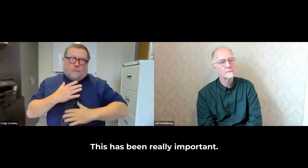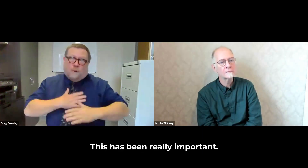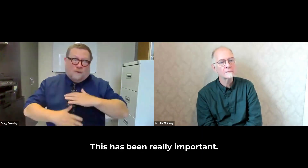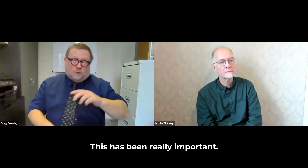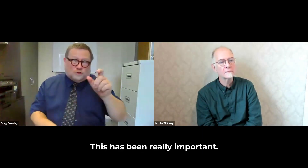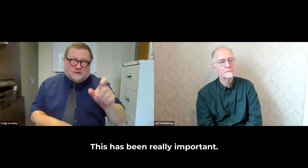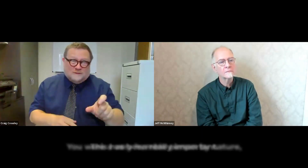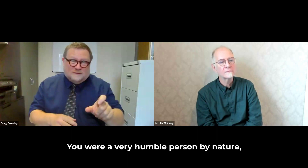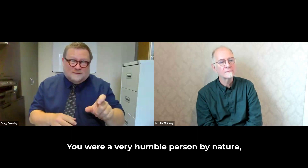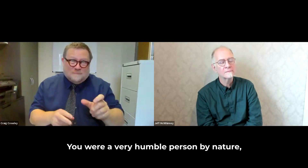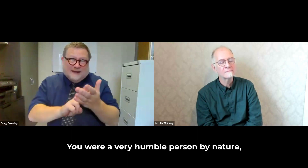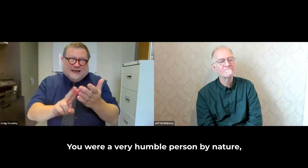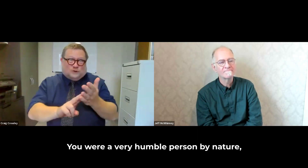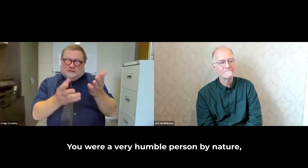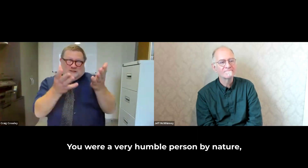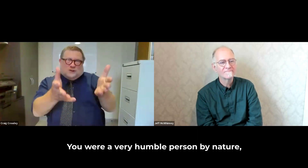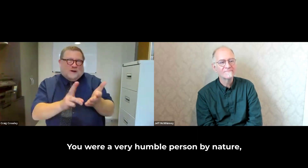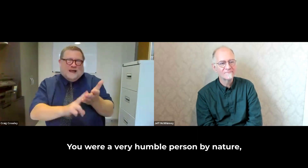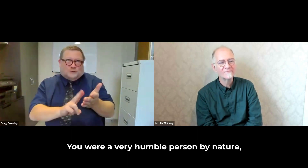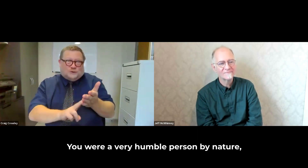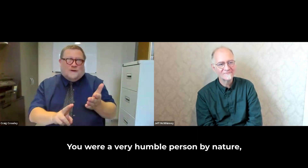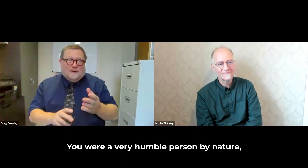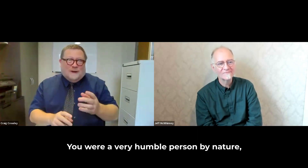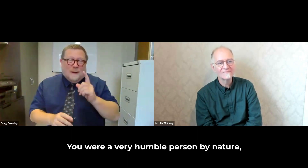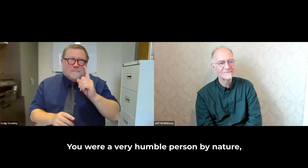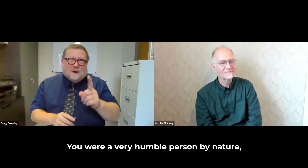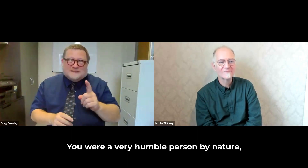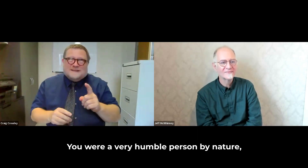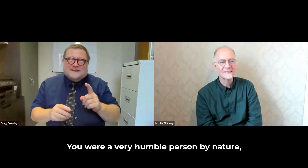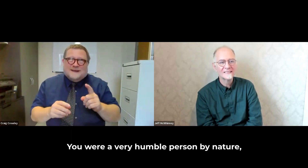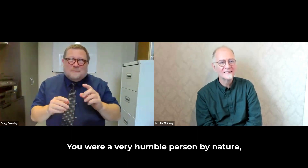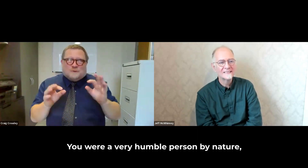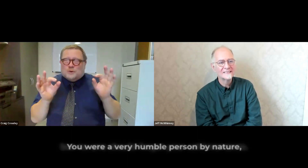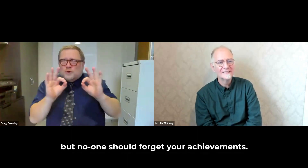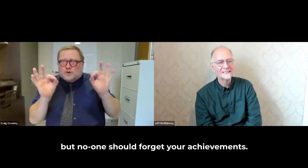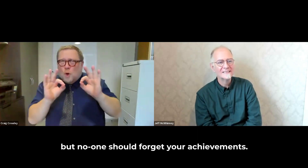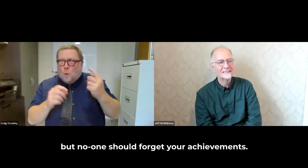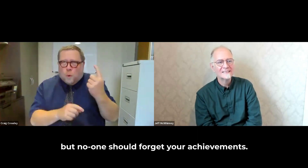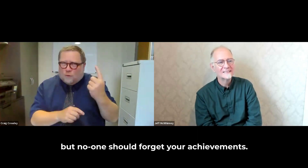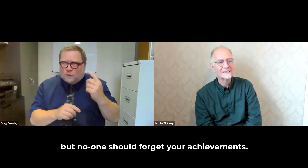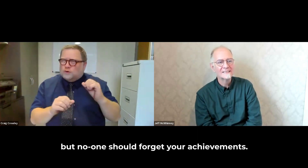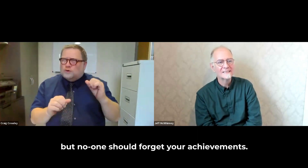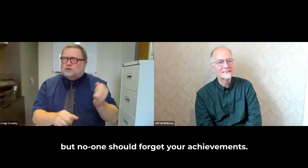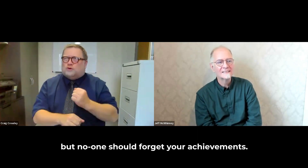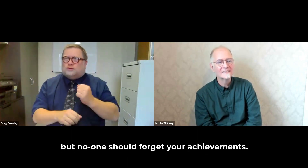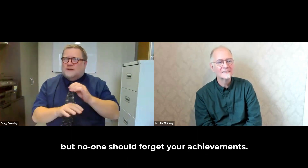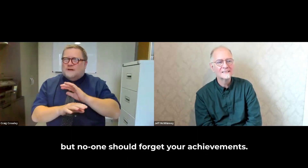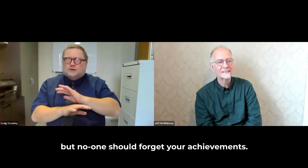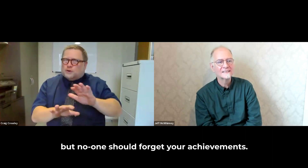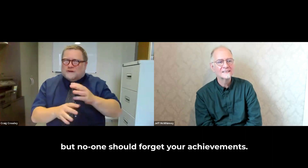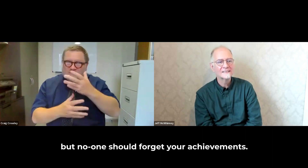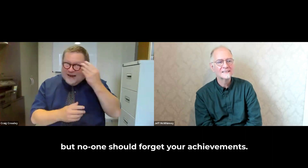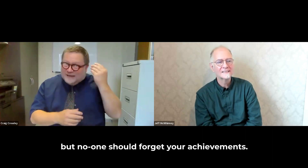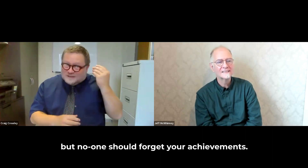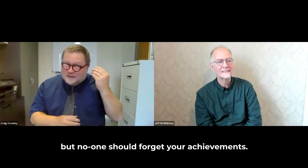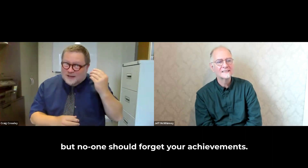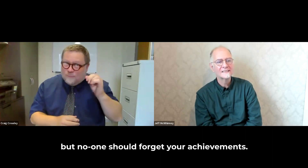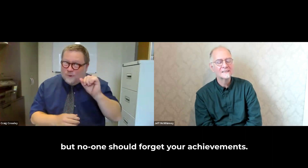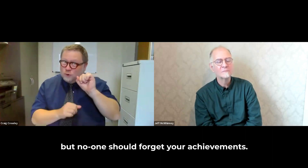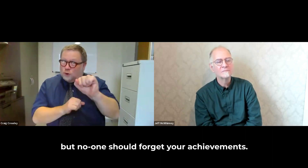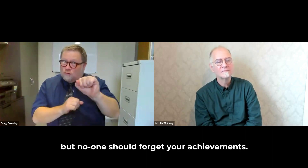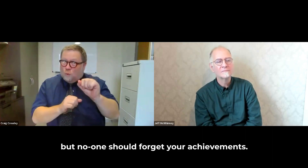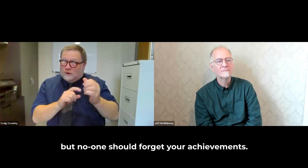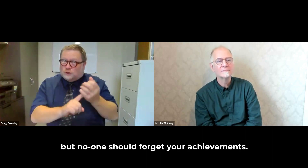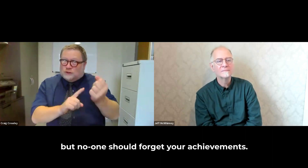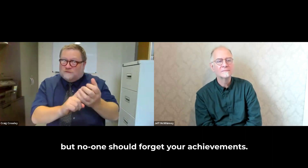been really important. You were a very humble person by nature, but no one